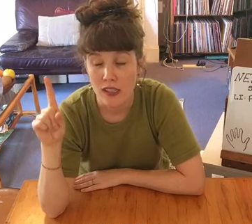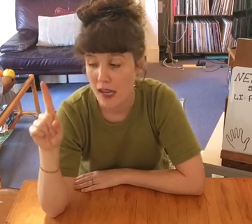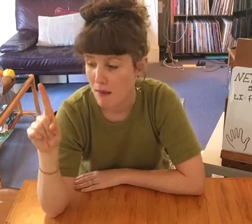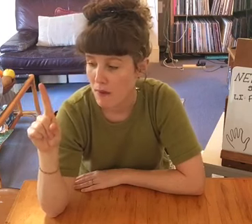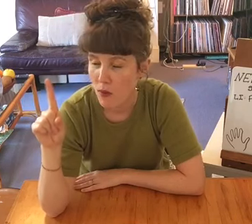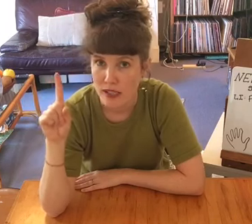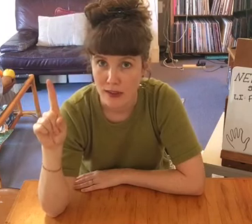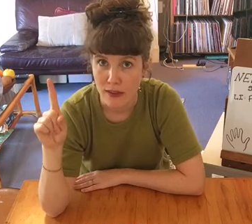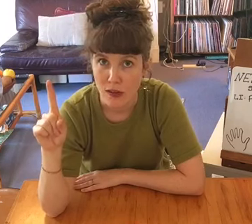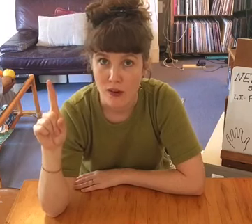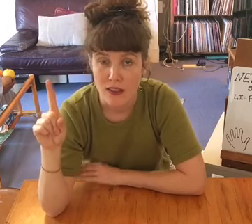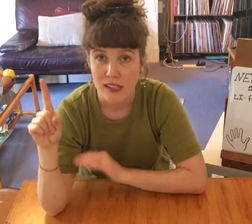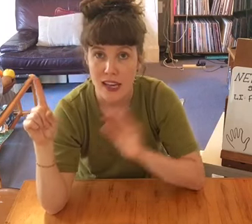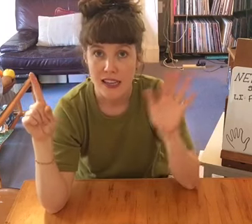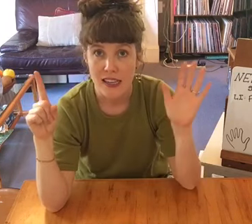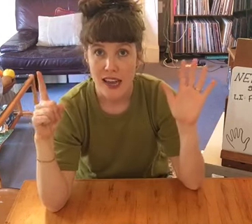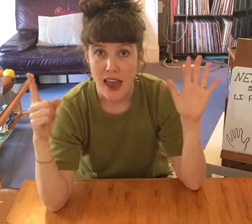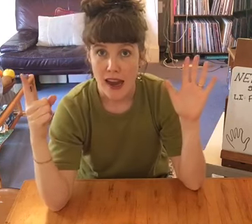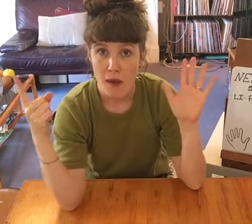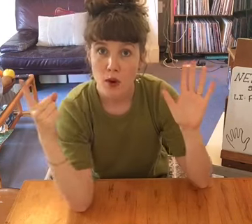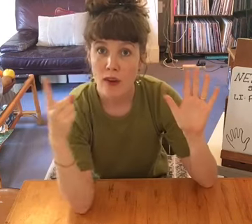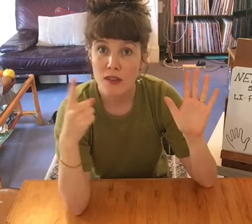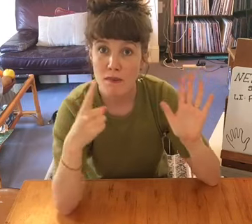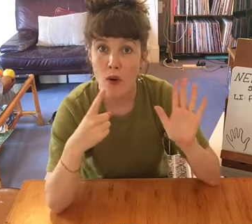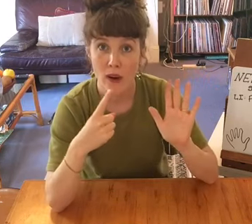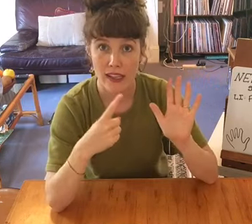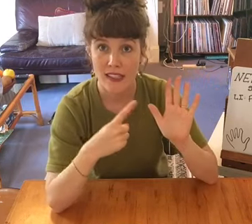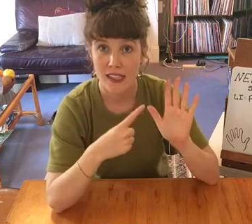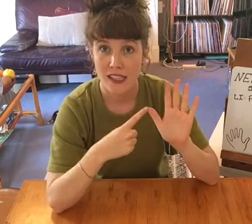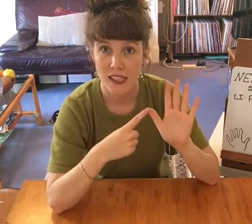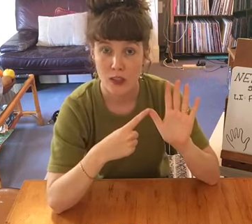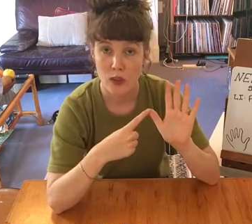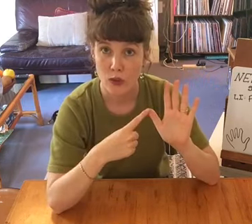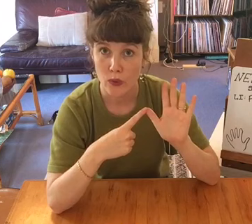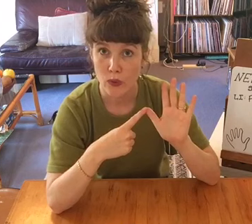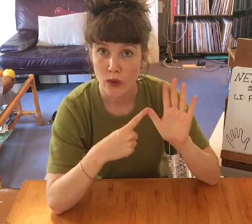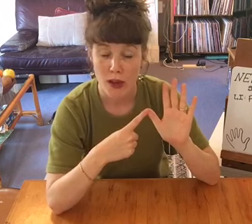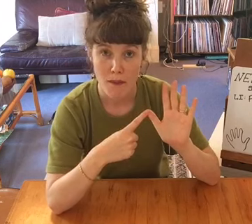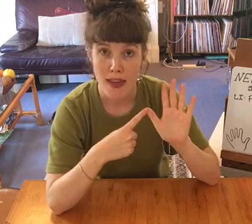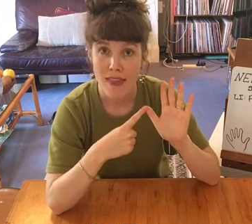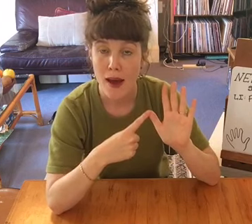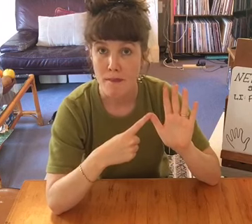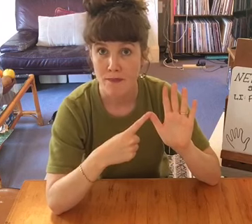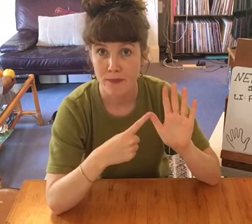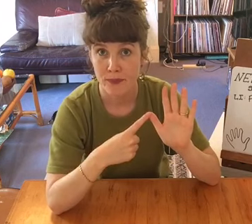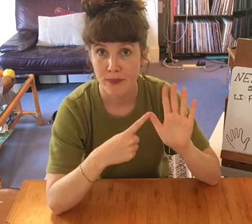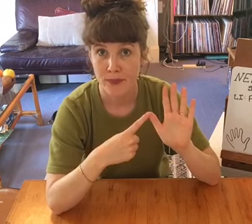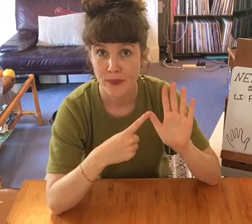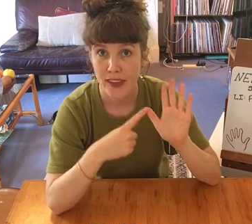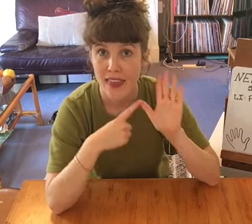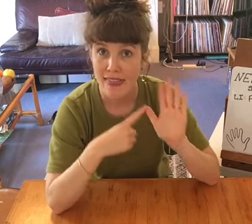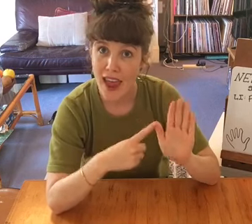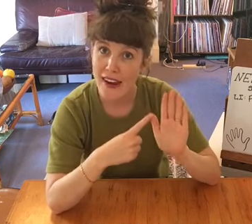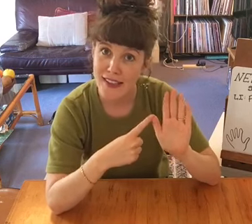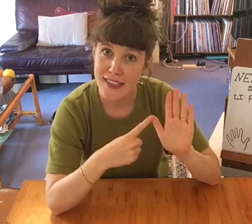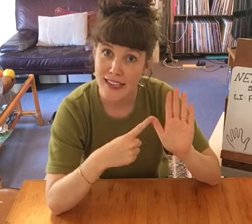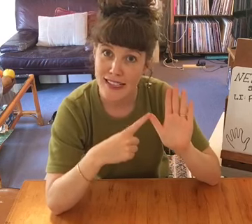get my pointing finger on this hand and I'm going to point to my thumb. That is the letter A.